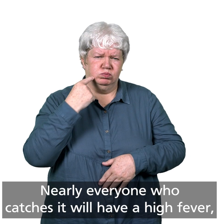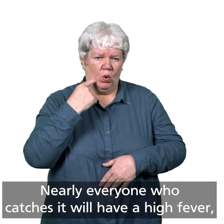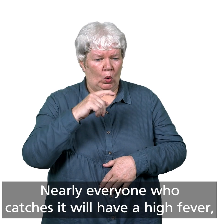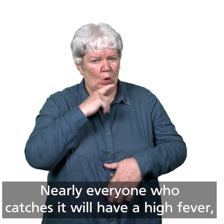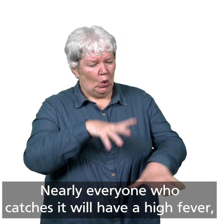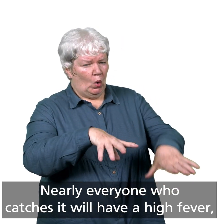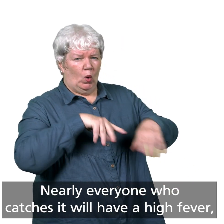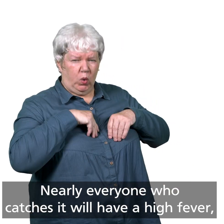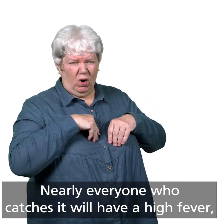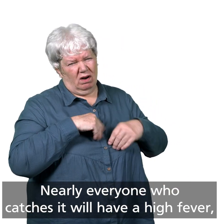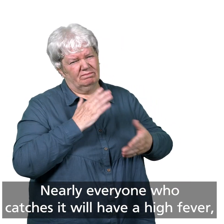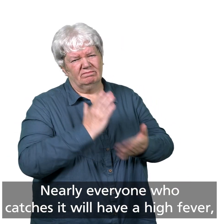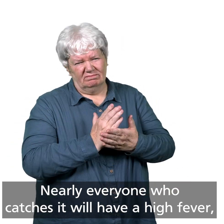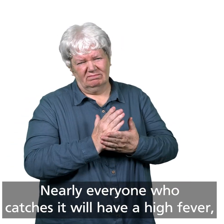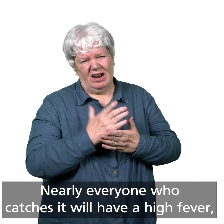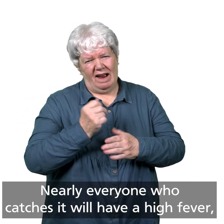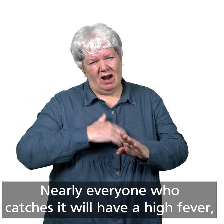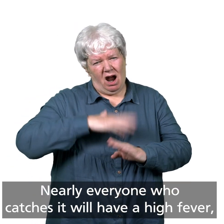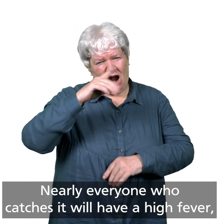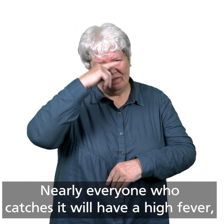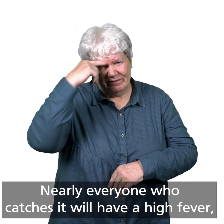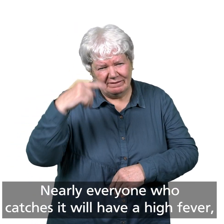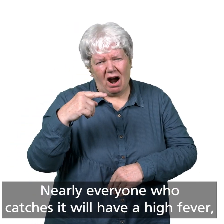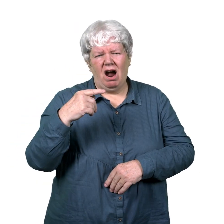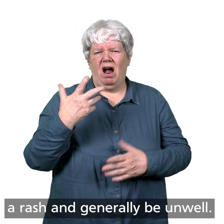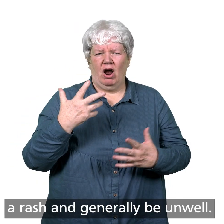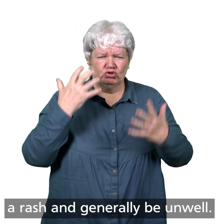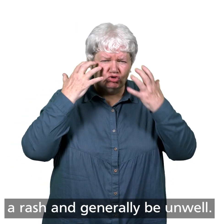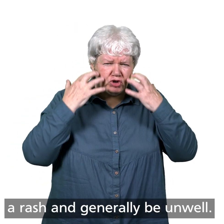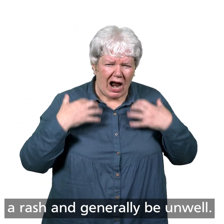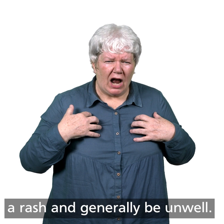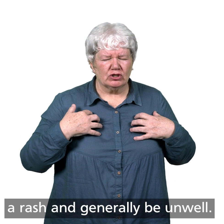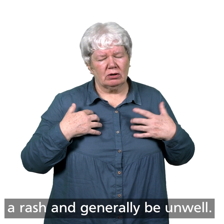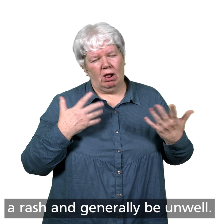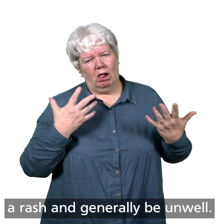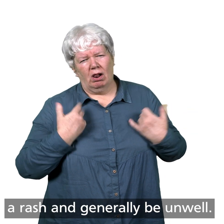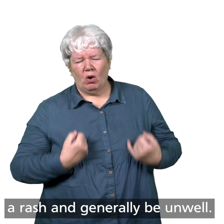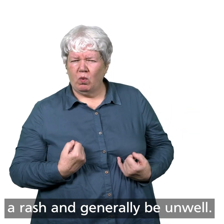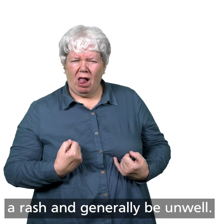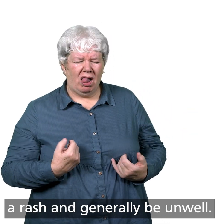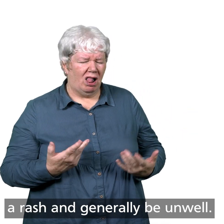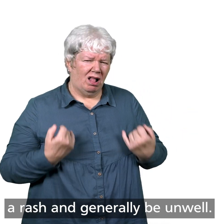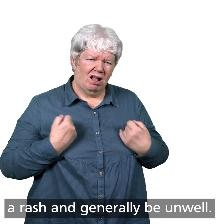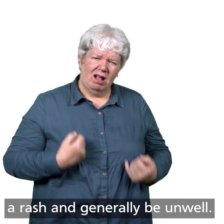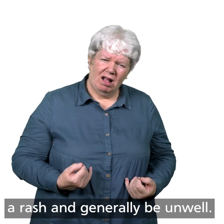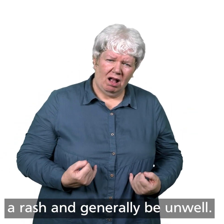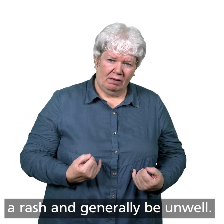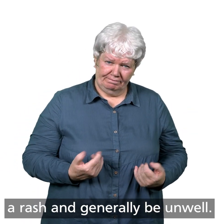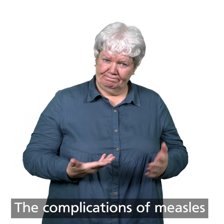Nearly everyone who catches it will have a high fever, a rash, and generally be unwell.